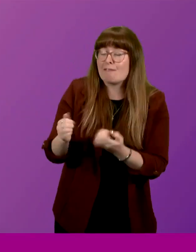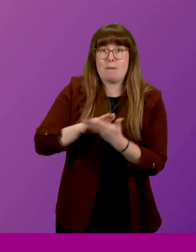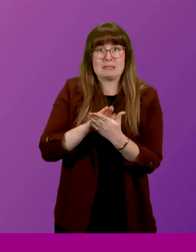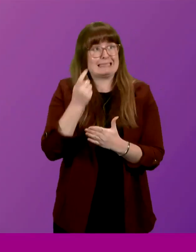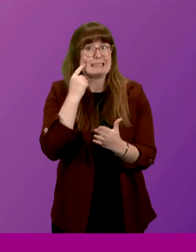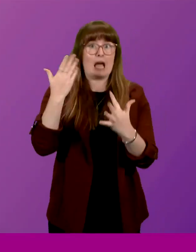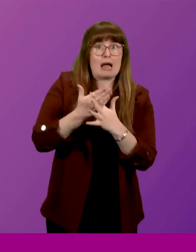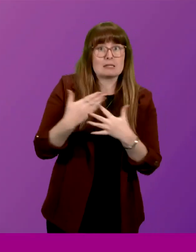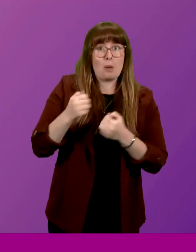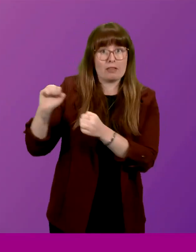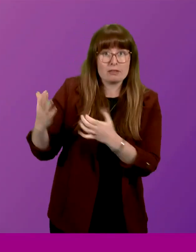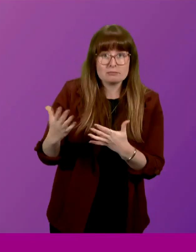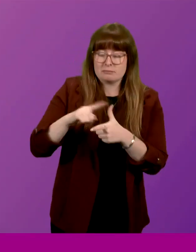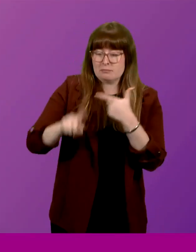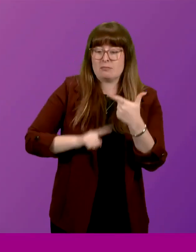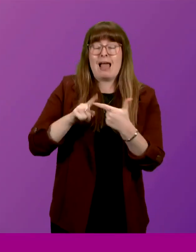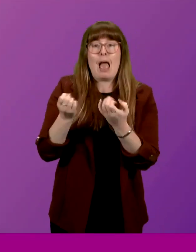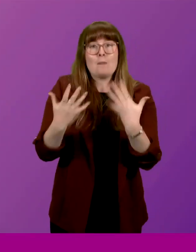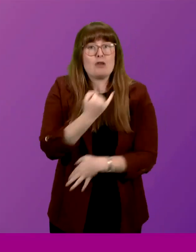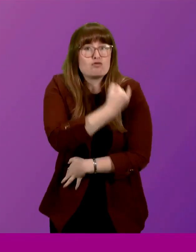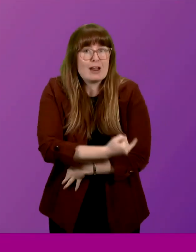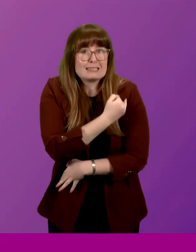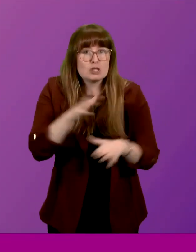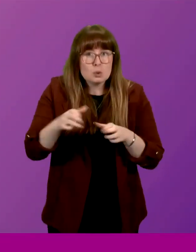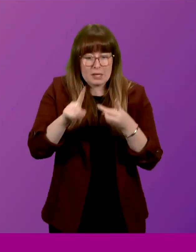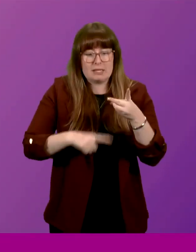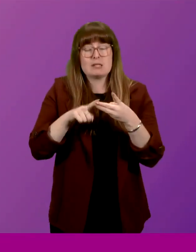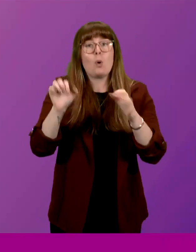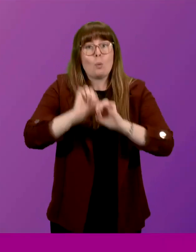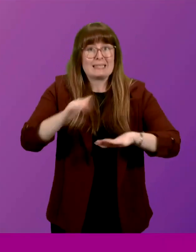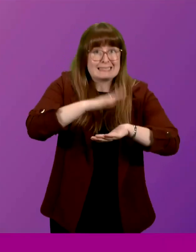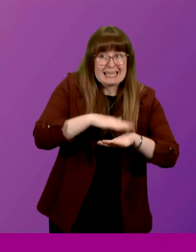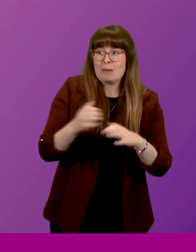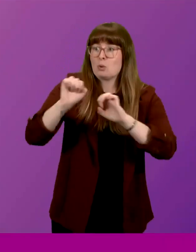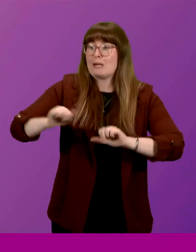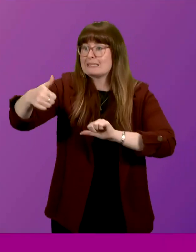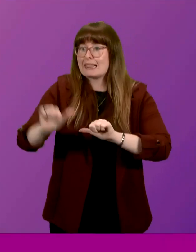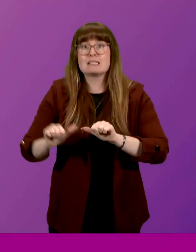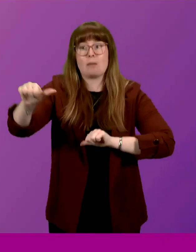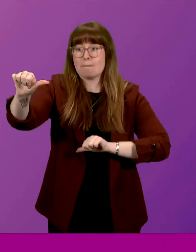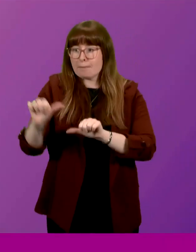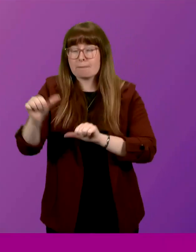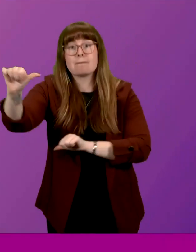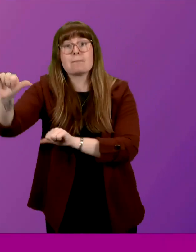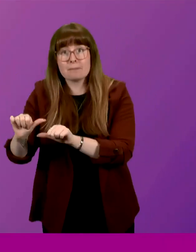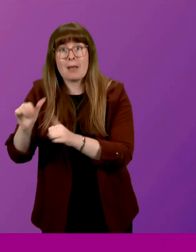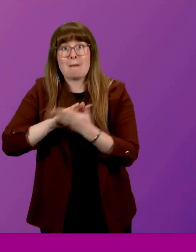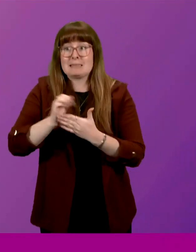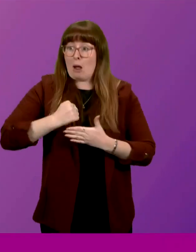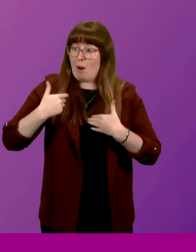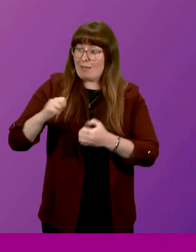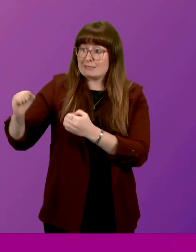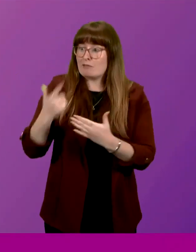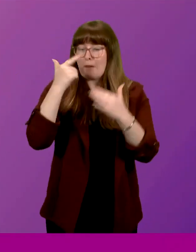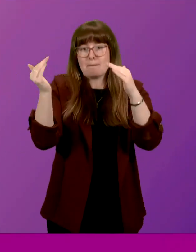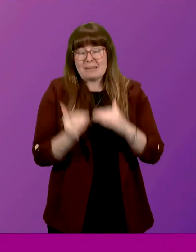healthcare, expand the number of frailty units, to reduce the waiting lists and waiting times, are all focused on ensuring our health service can meet the needs of the